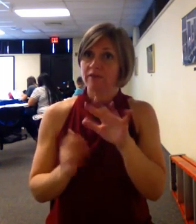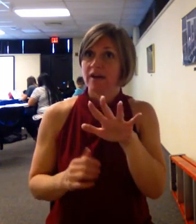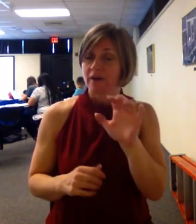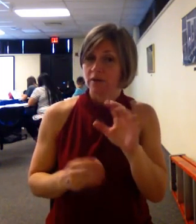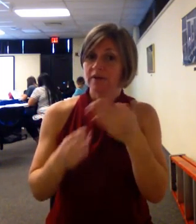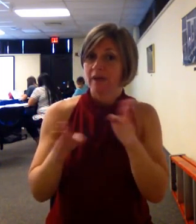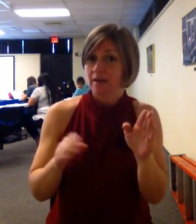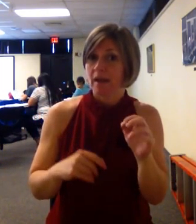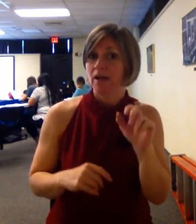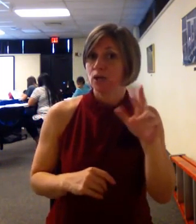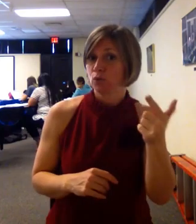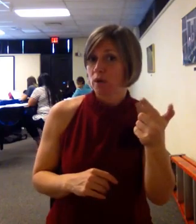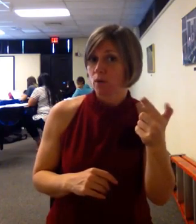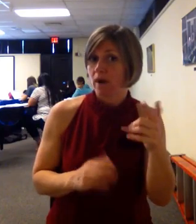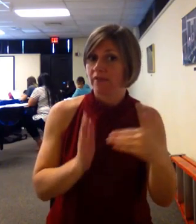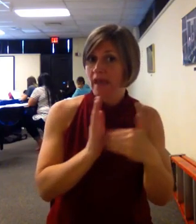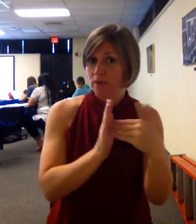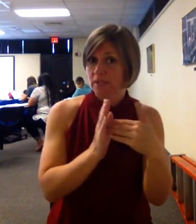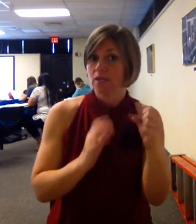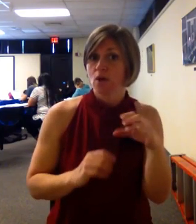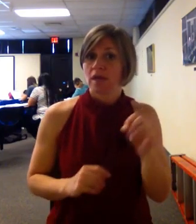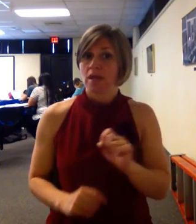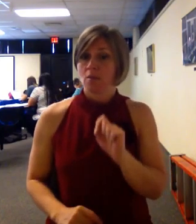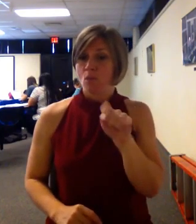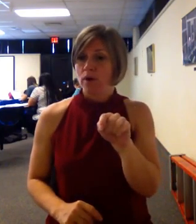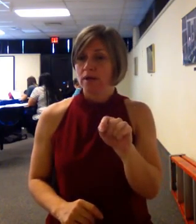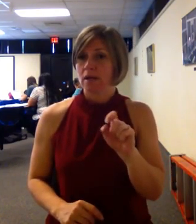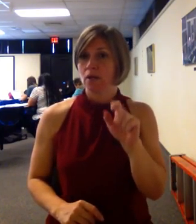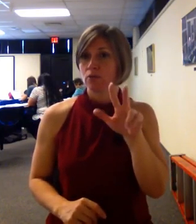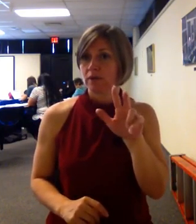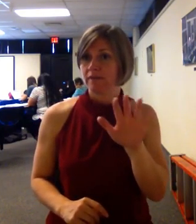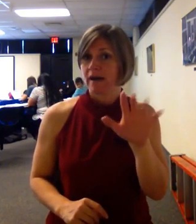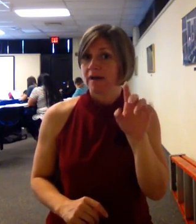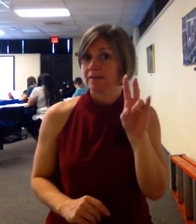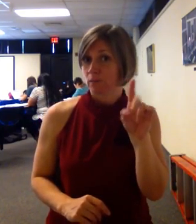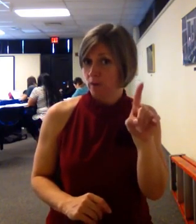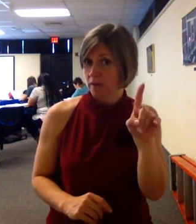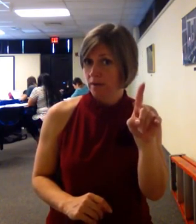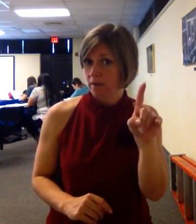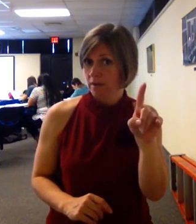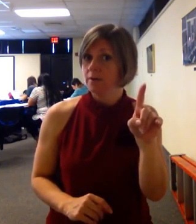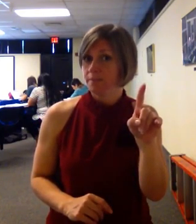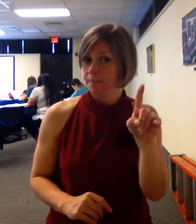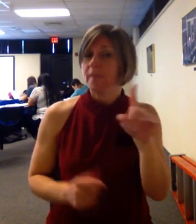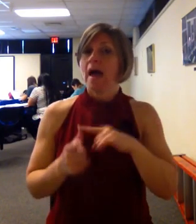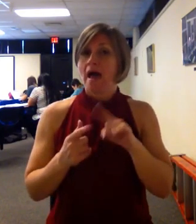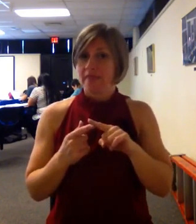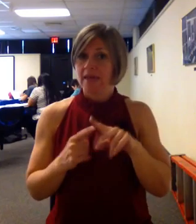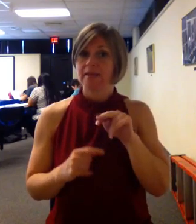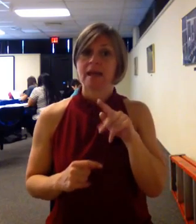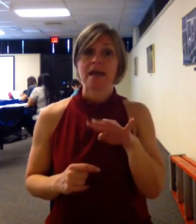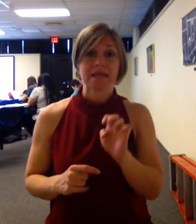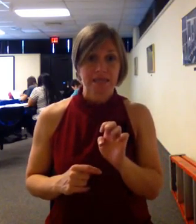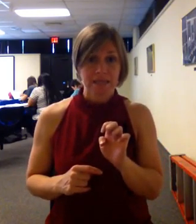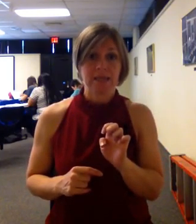divided by your 21,000, so that's 0.3571. And then Nike is the 8,000